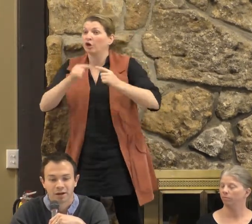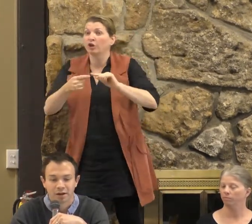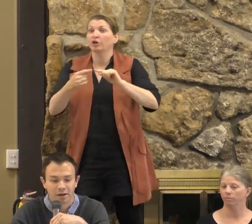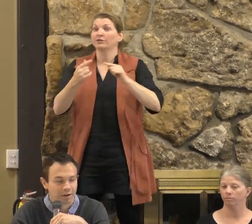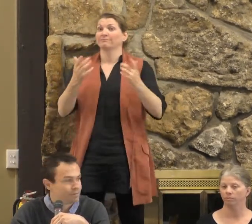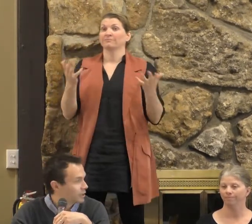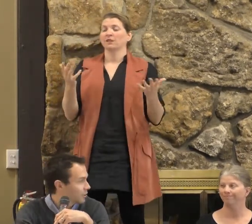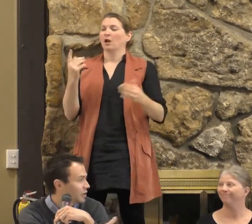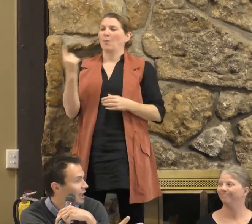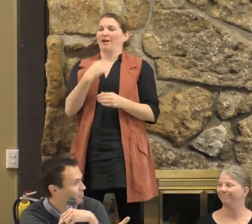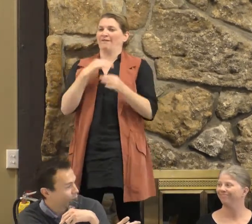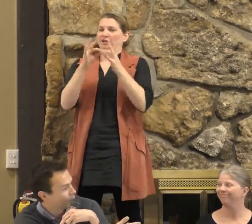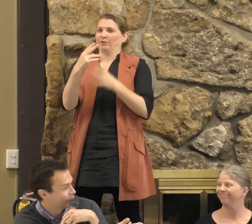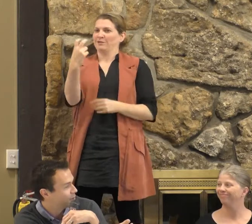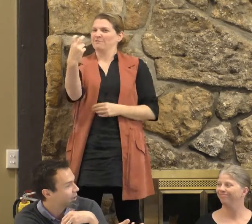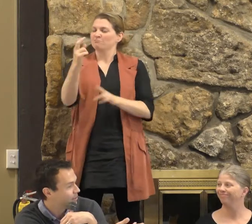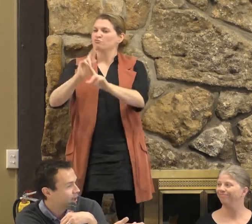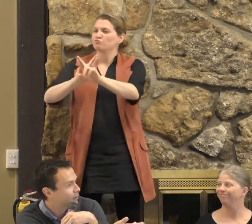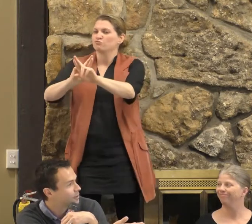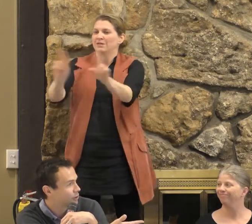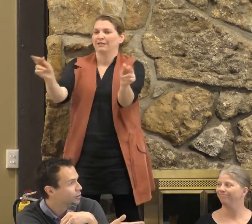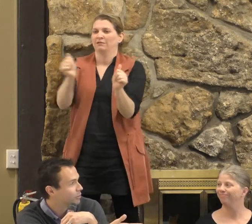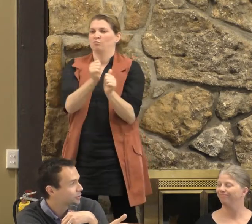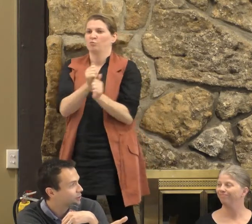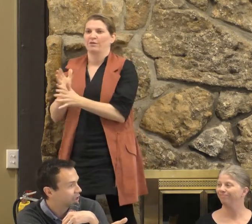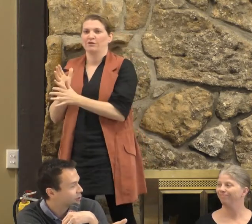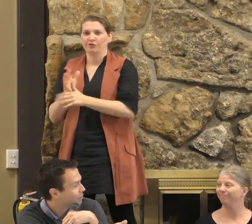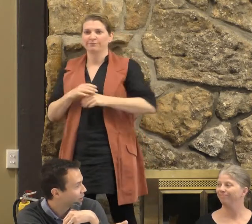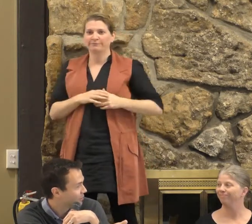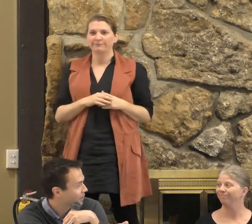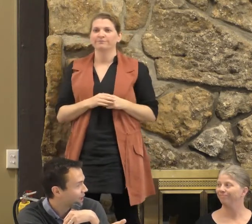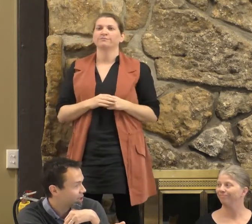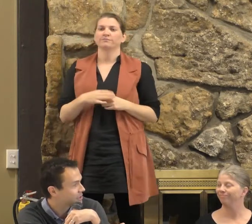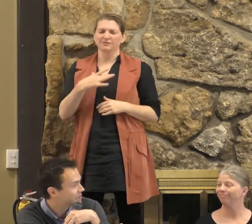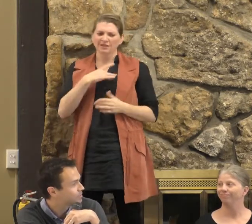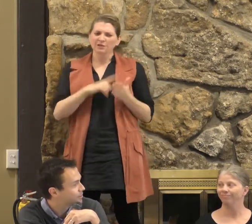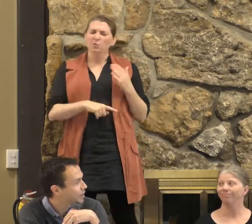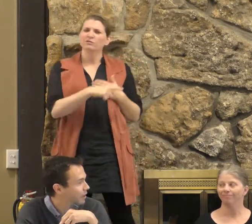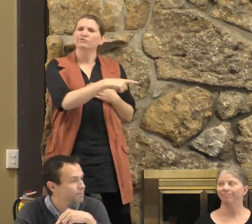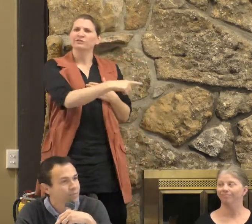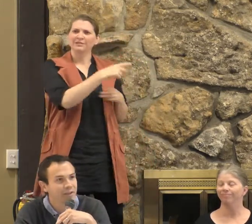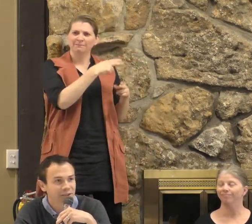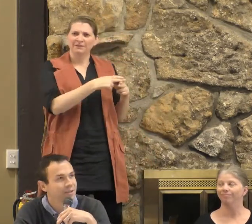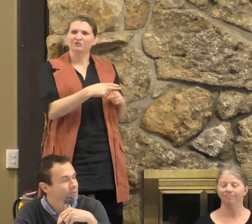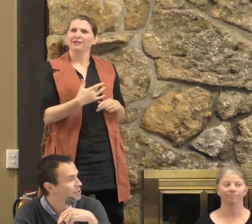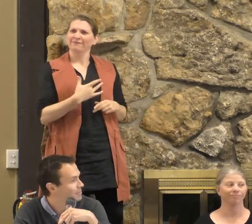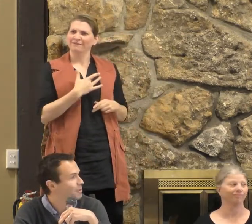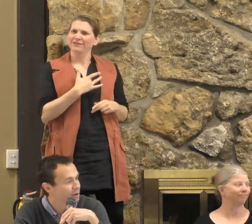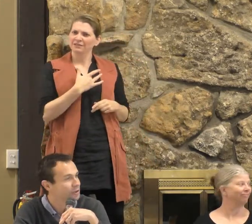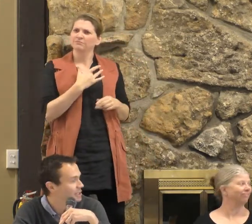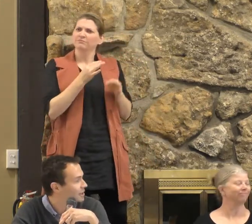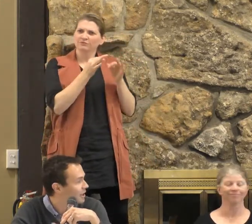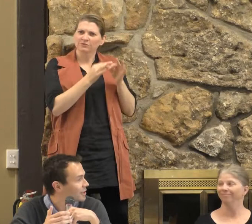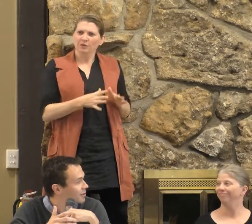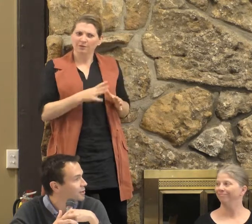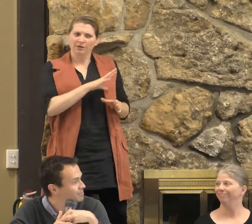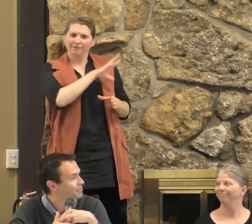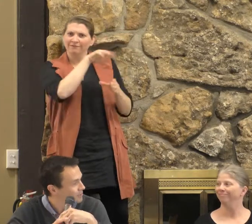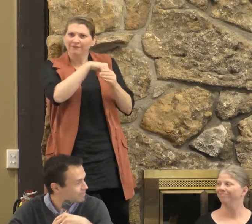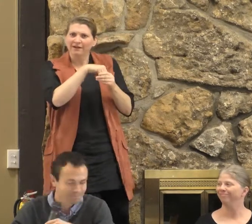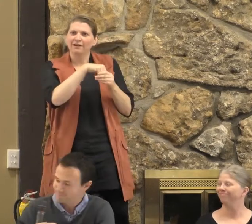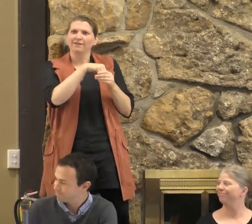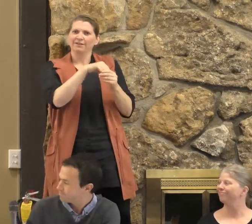there. And I really like what you said about, you know, you almost feel like you're a part of the care team, and I think that's really a really neat thing,